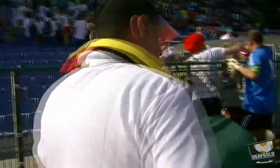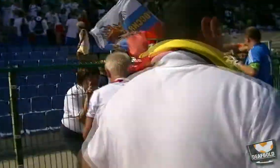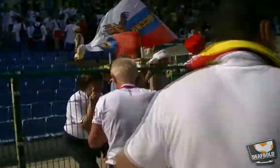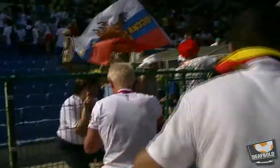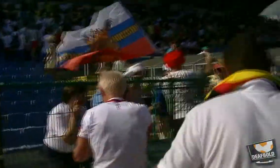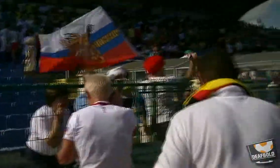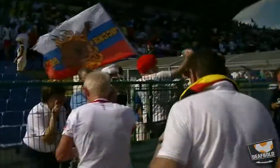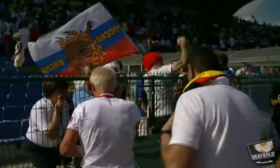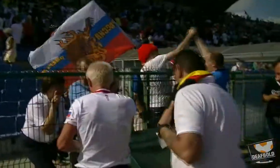Stand up!